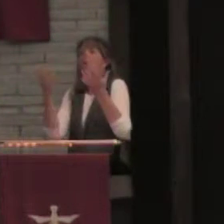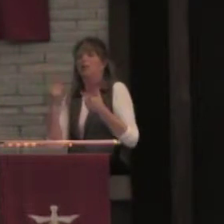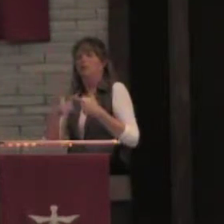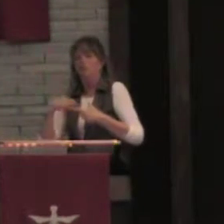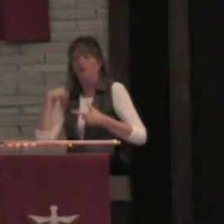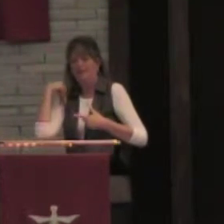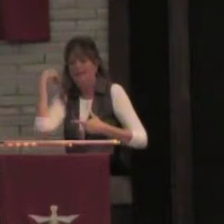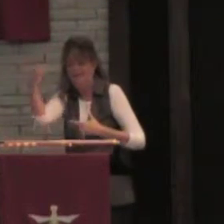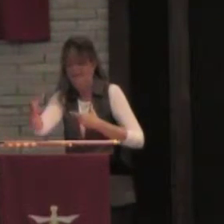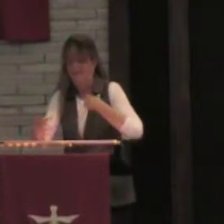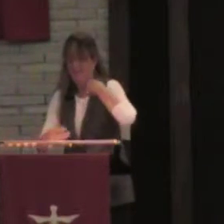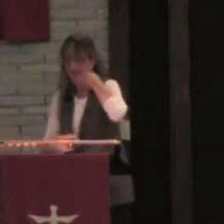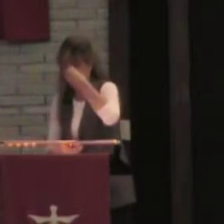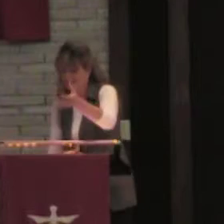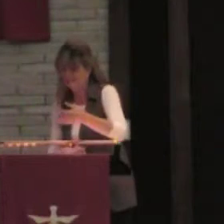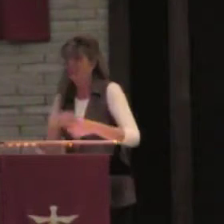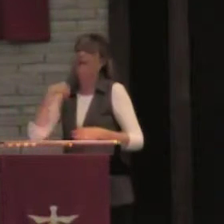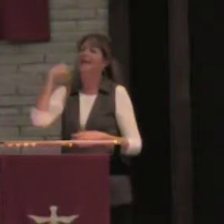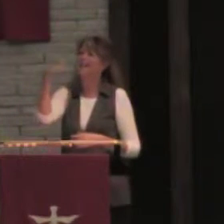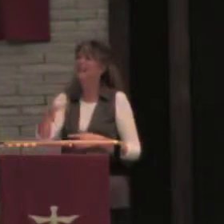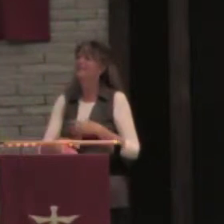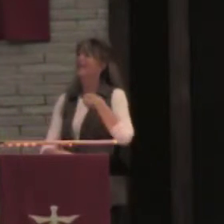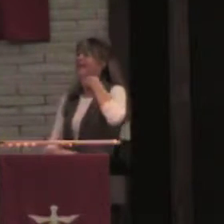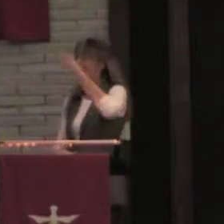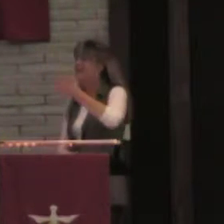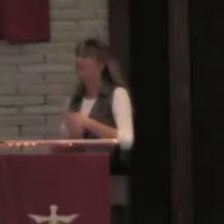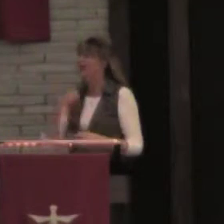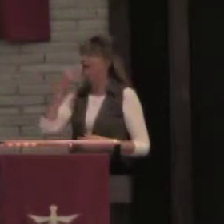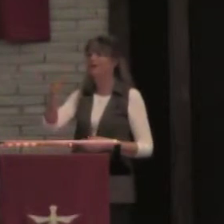attentive to us, and He wants to give and give and give.